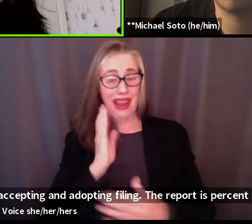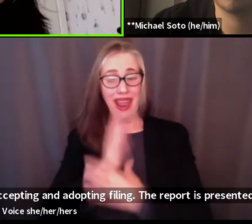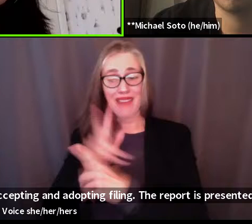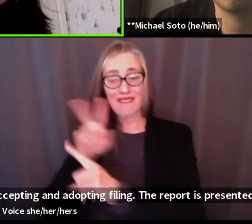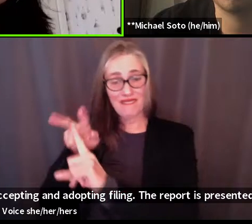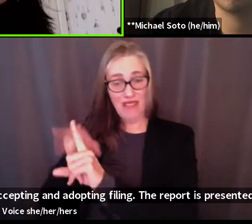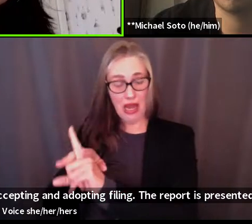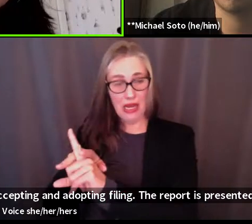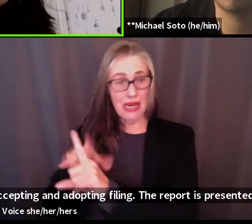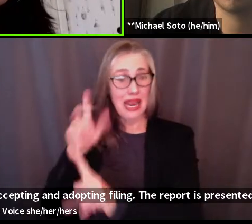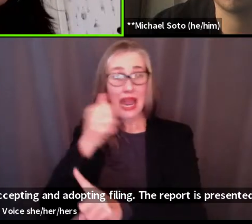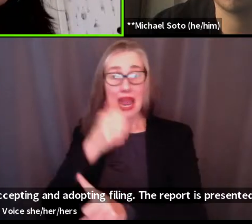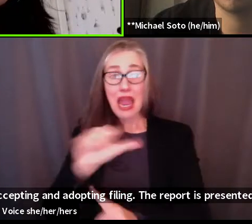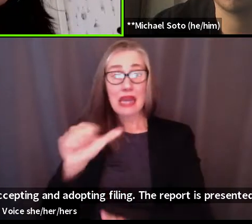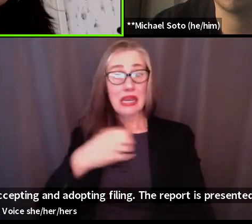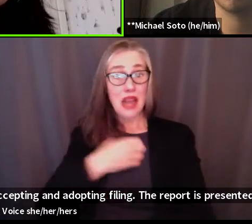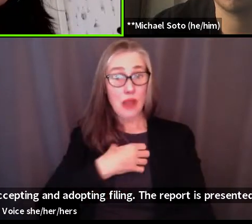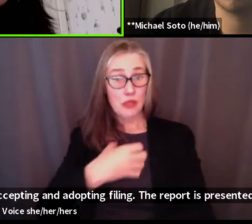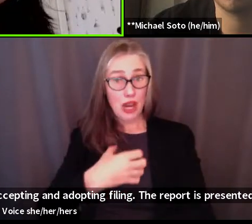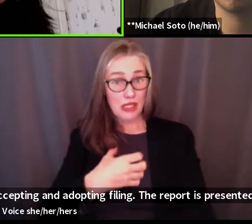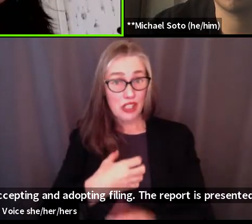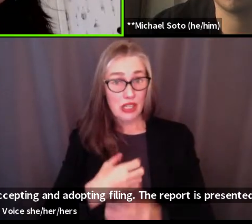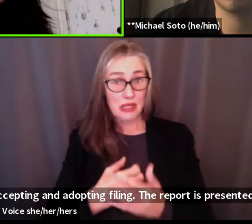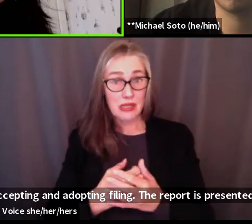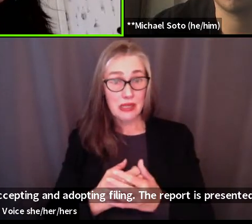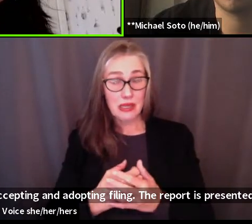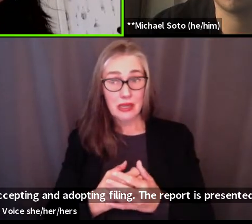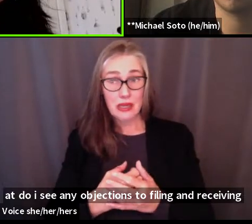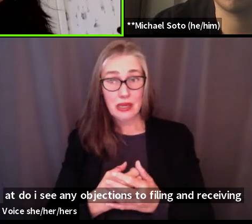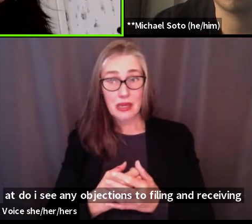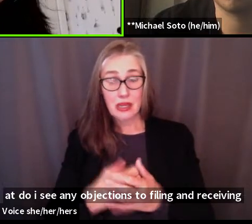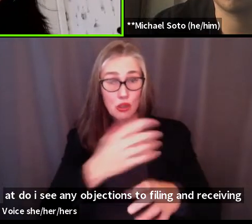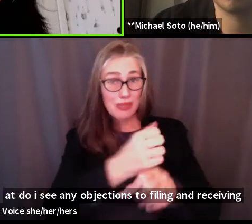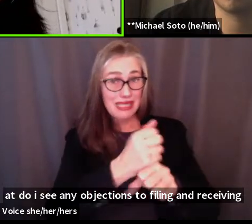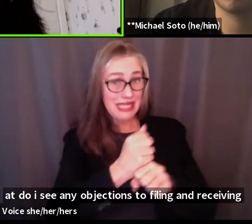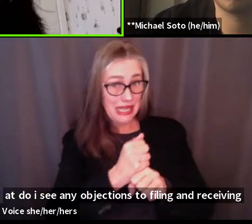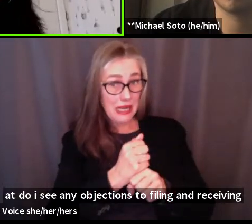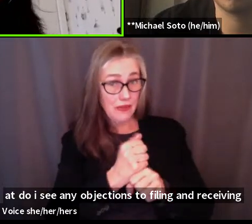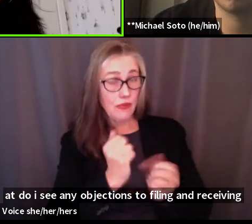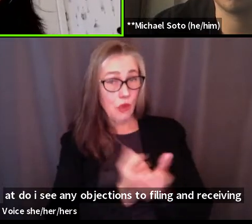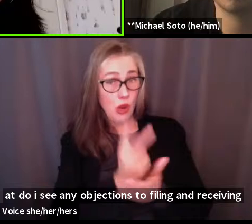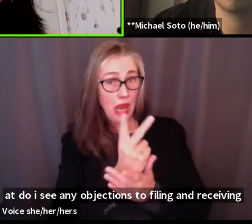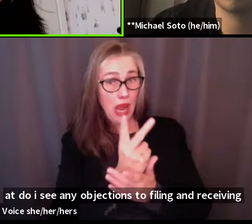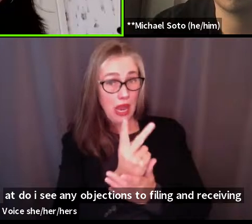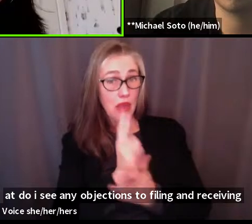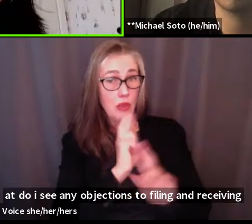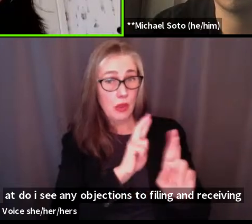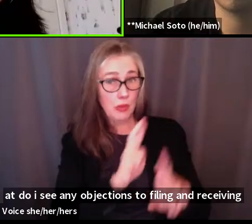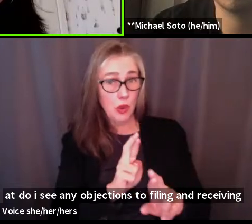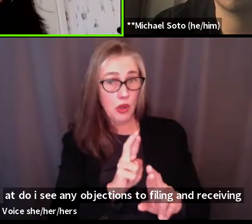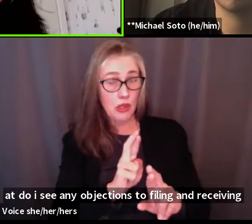any objections to filing and receiving this report?